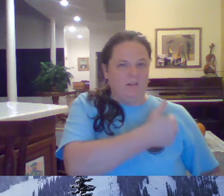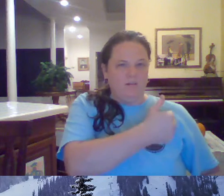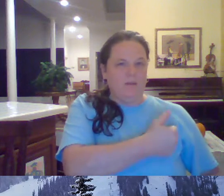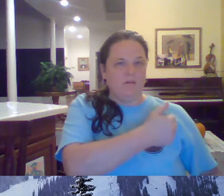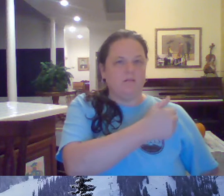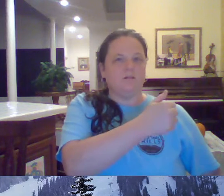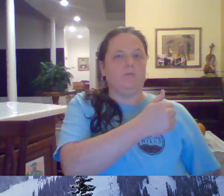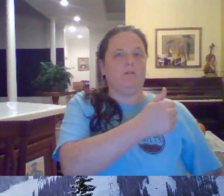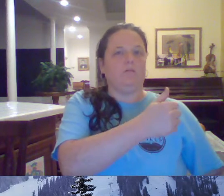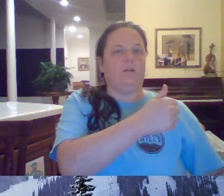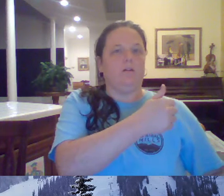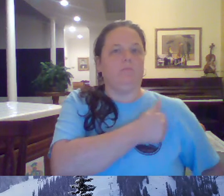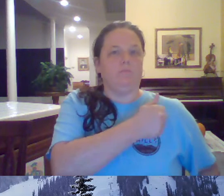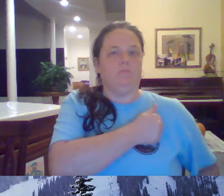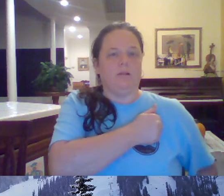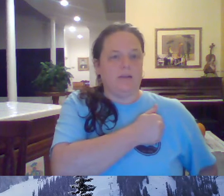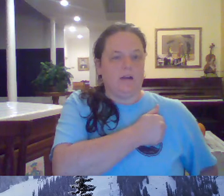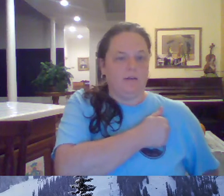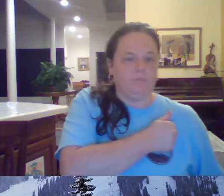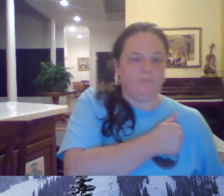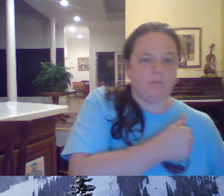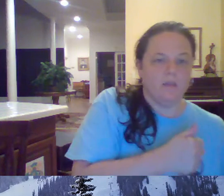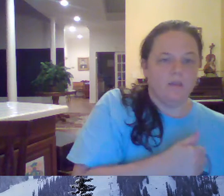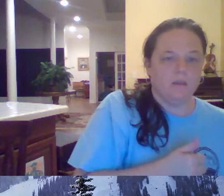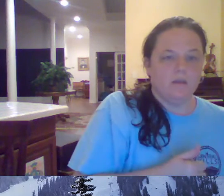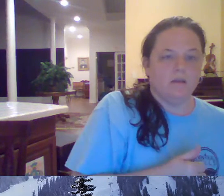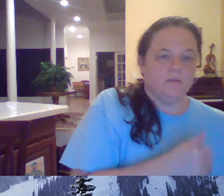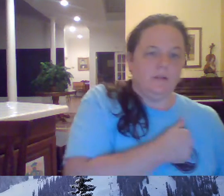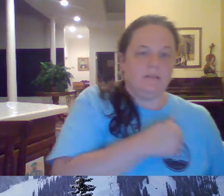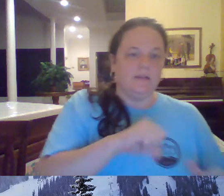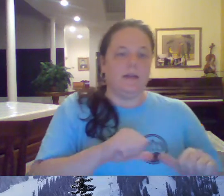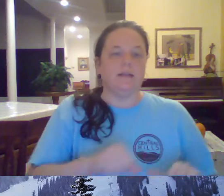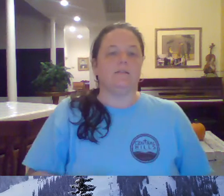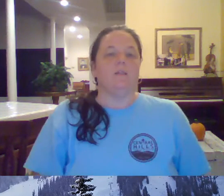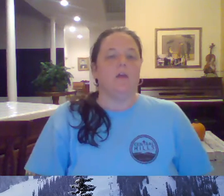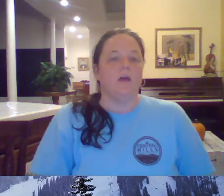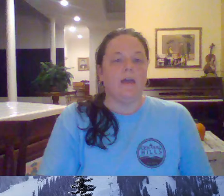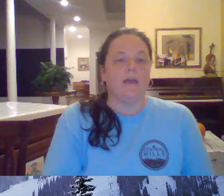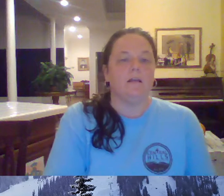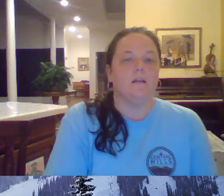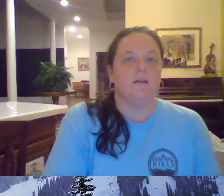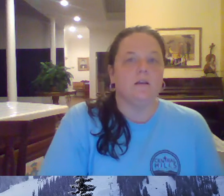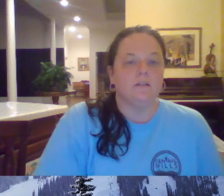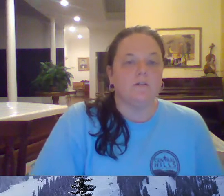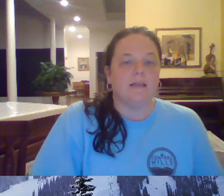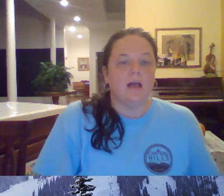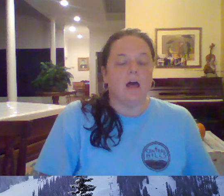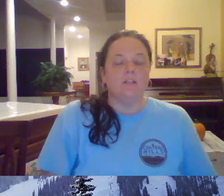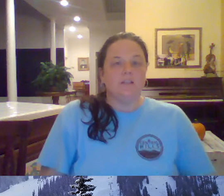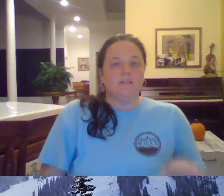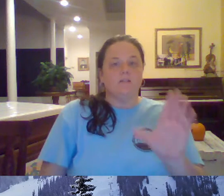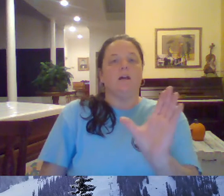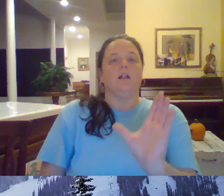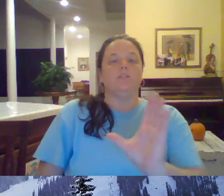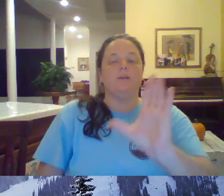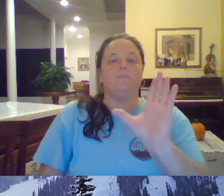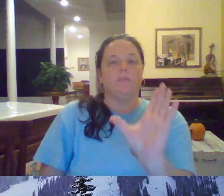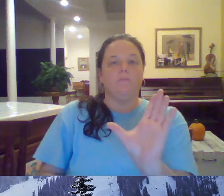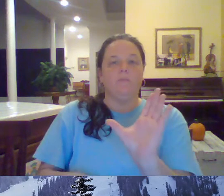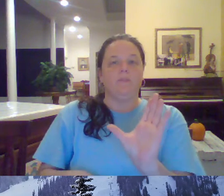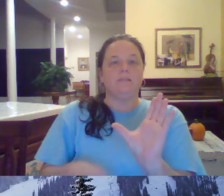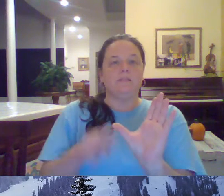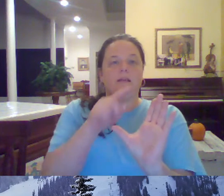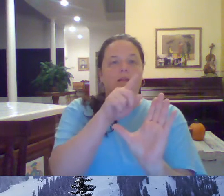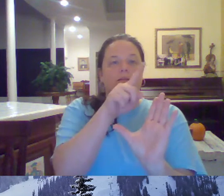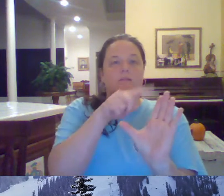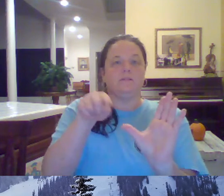holding a gun maybe or something. Military. So military science. Okay, so psychology and sociology.